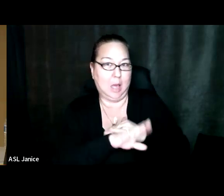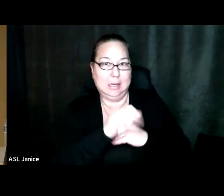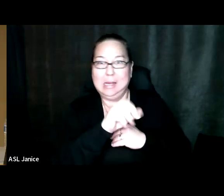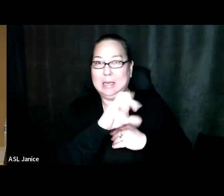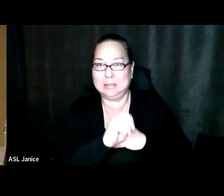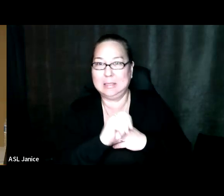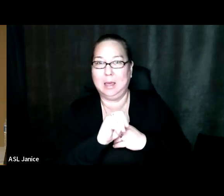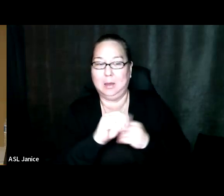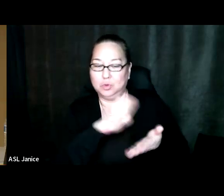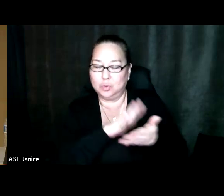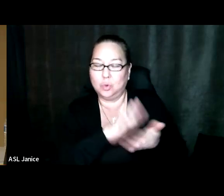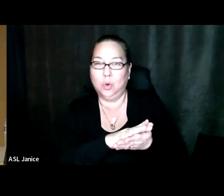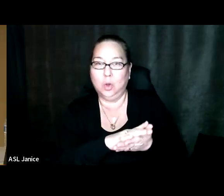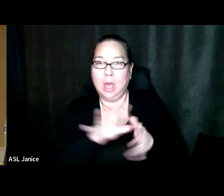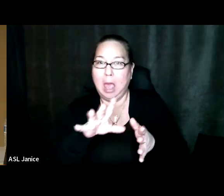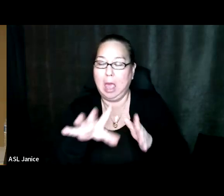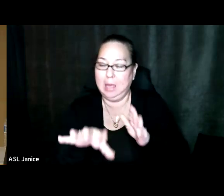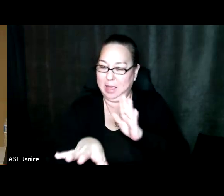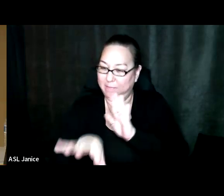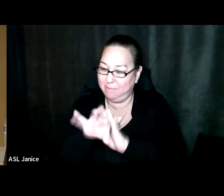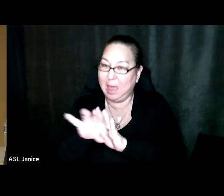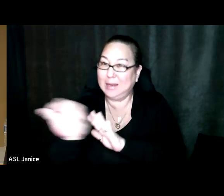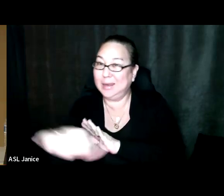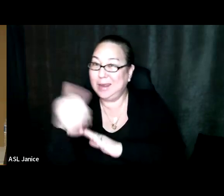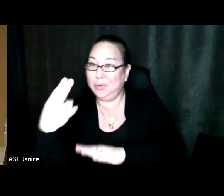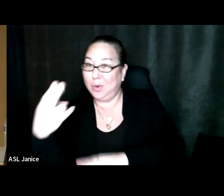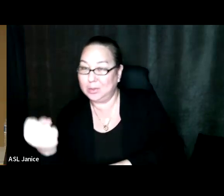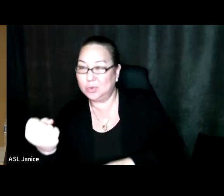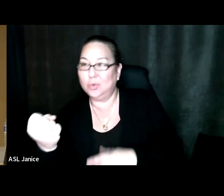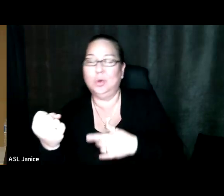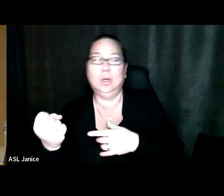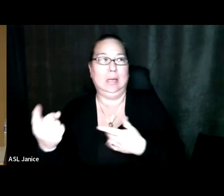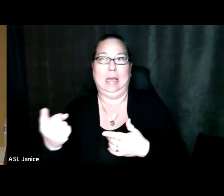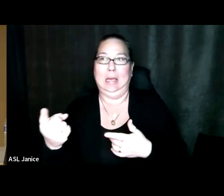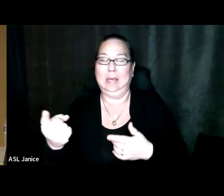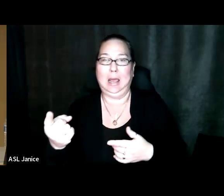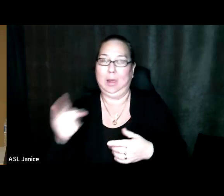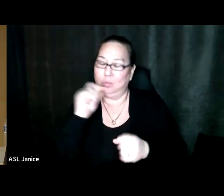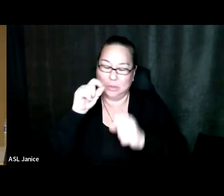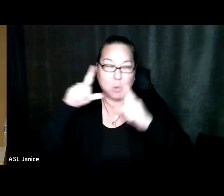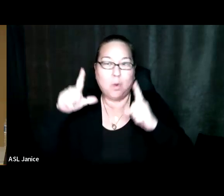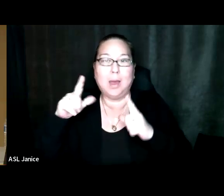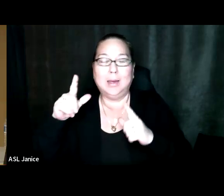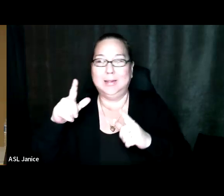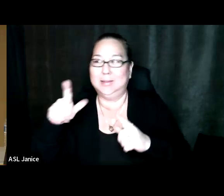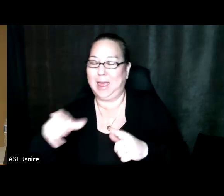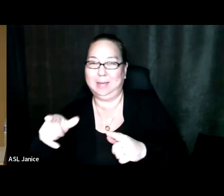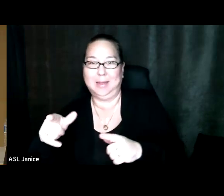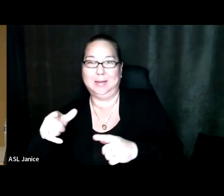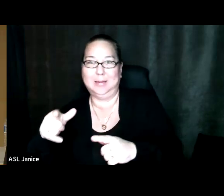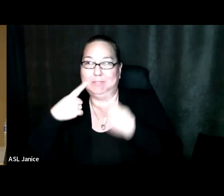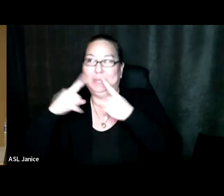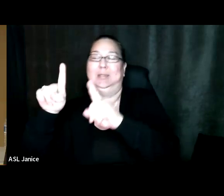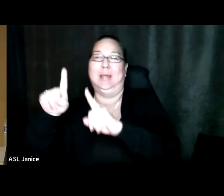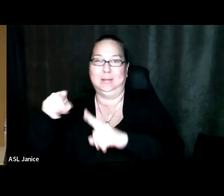chosen another school have been pleasantly surprised at the academic rigor and the opportunities that other high schools